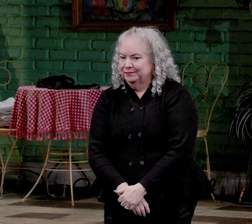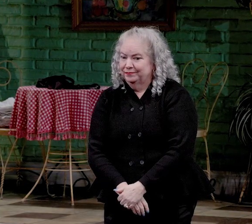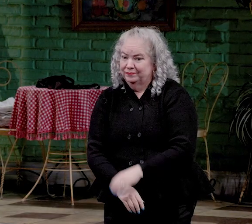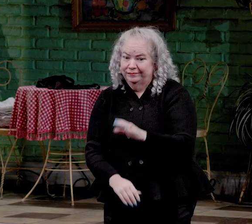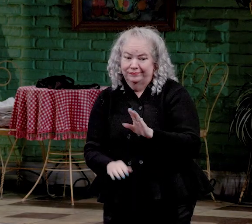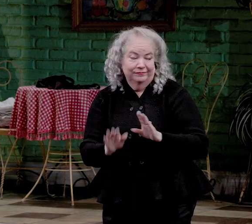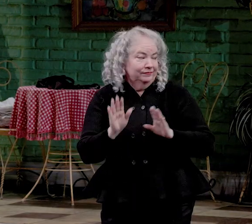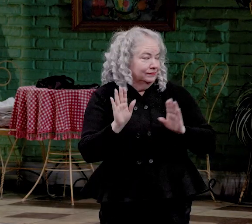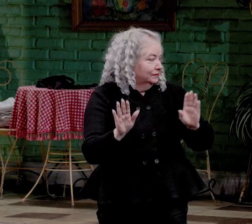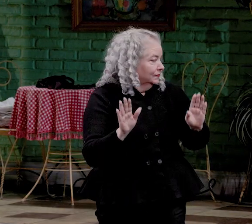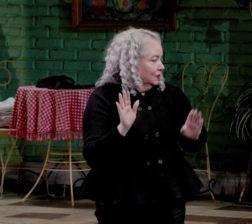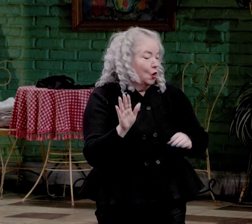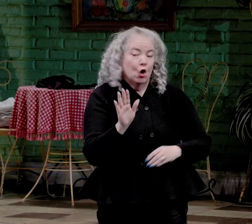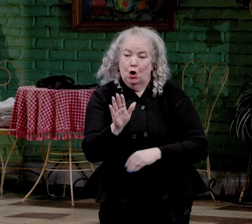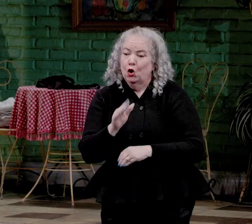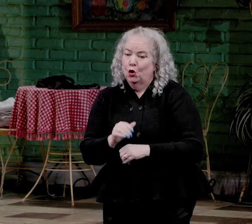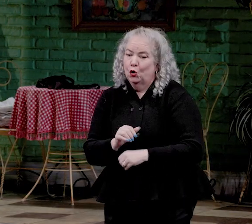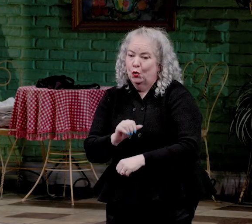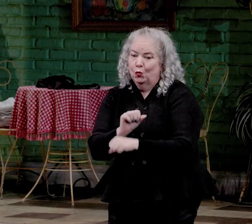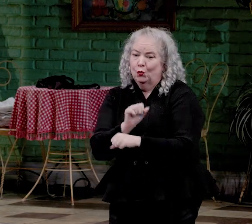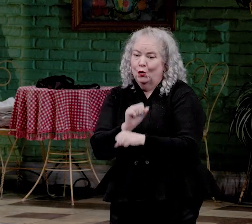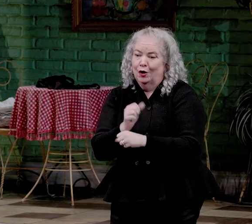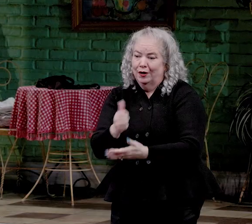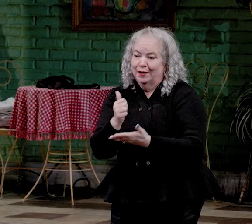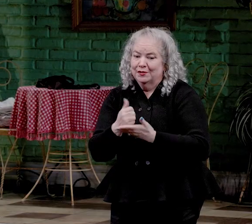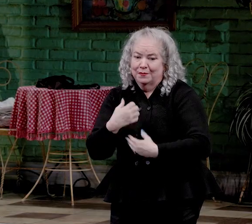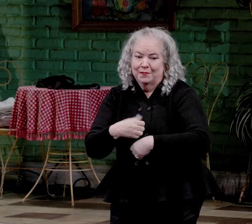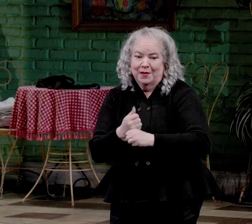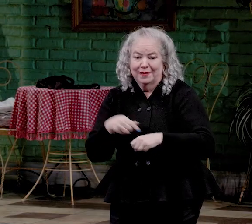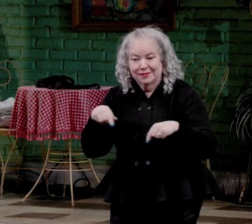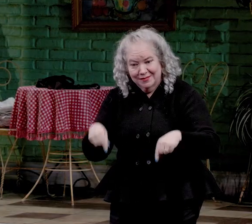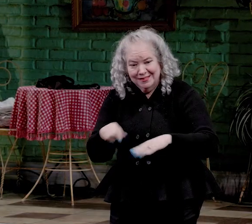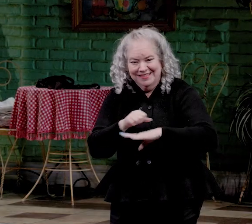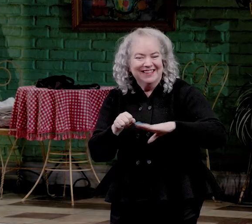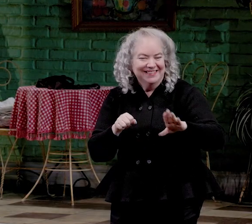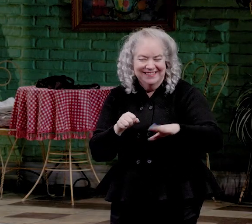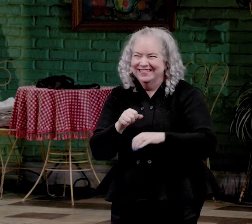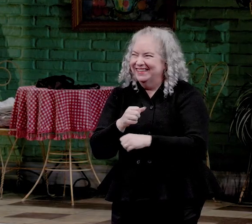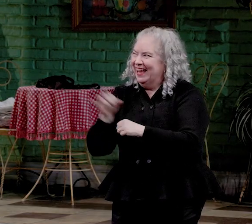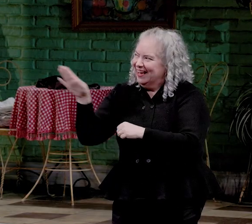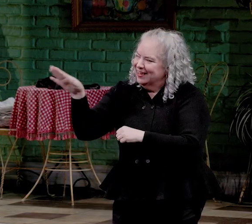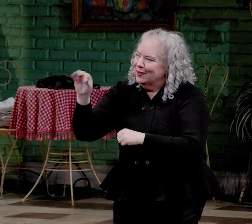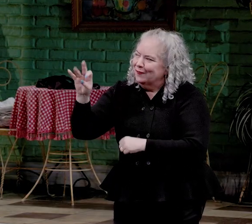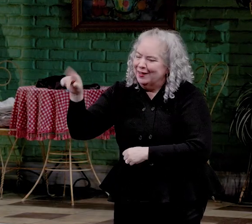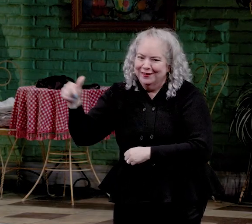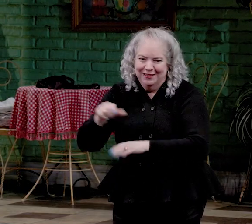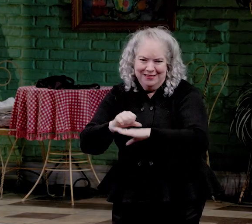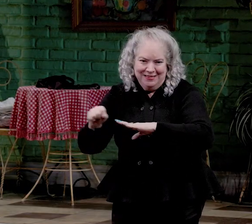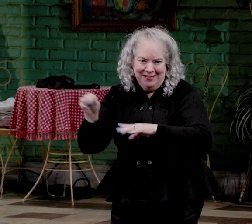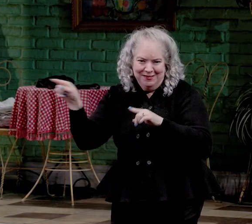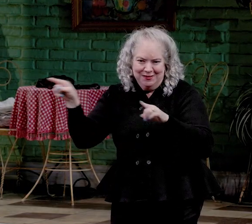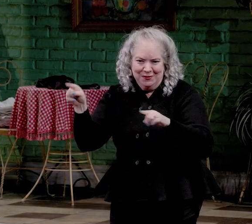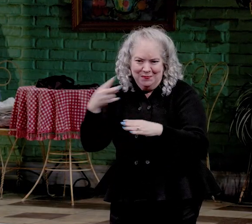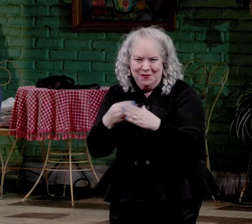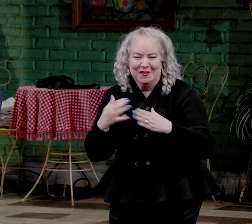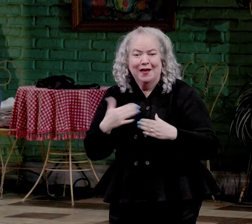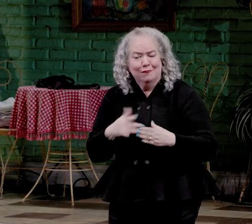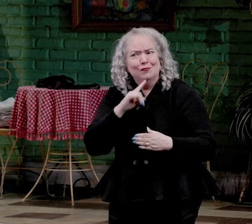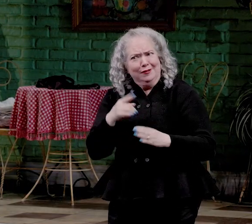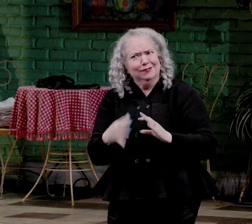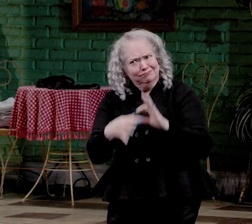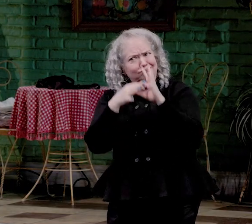Your work helps to ensure that each year the Wilson and Fielding stages each have a unique and engaging stories to share with our